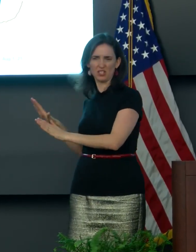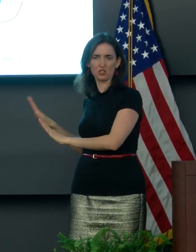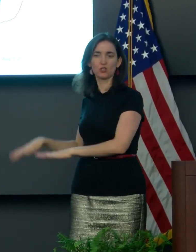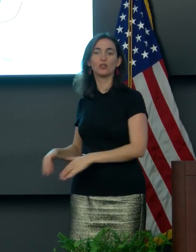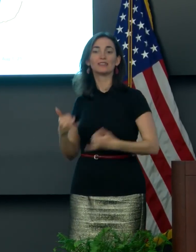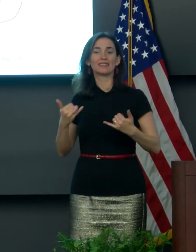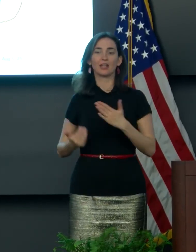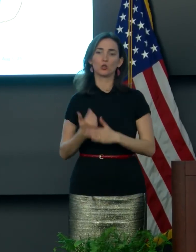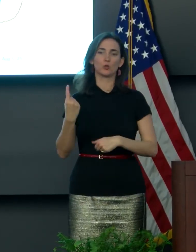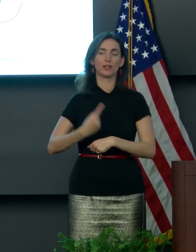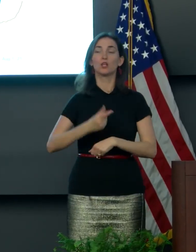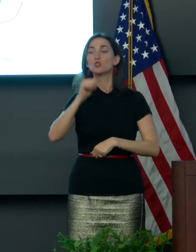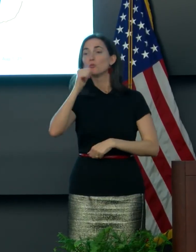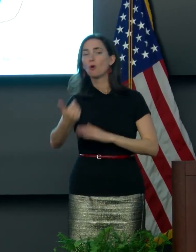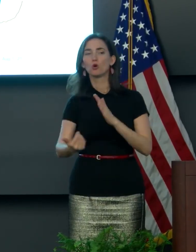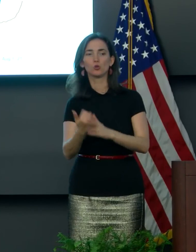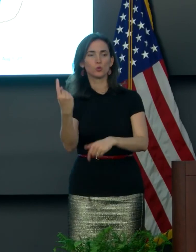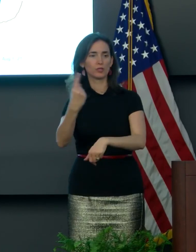day.